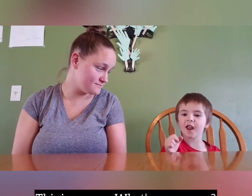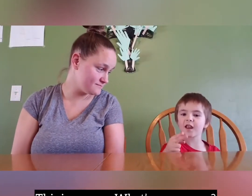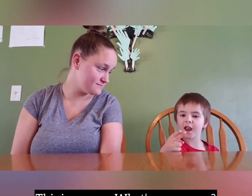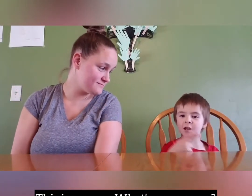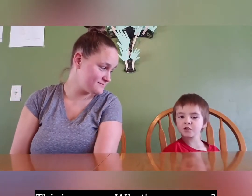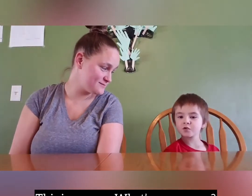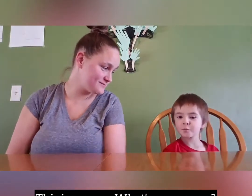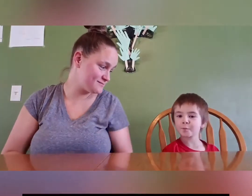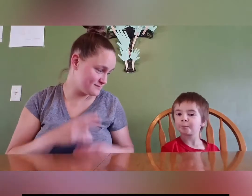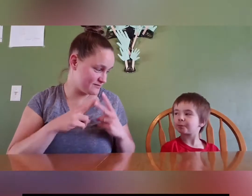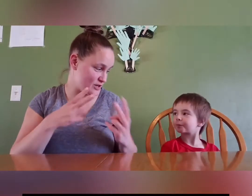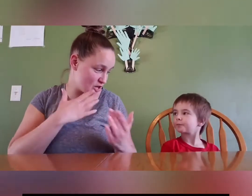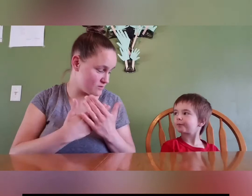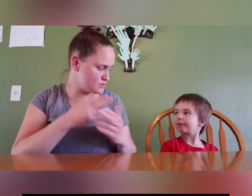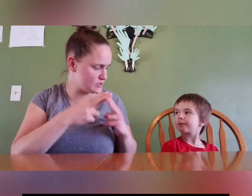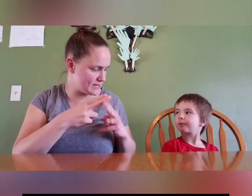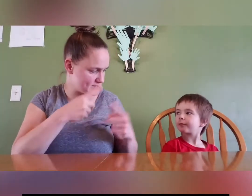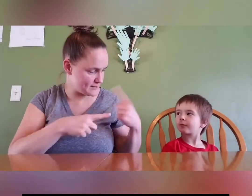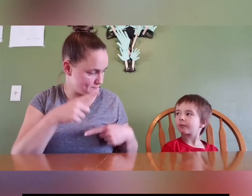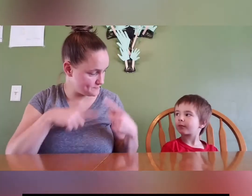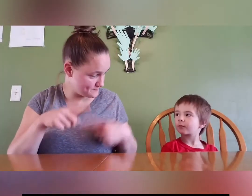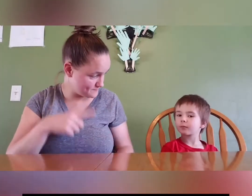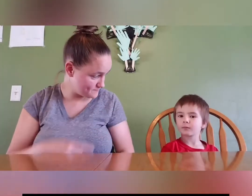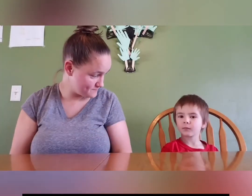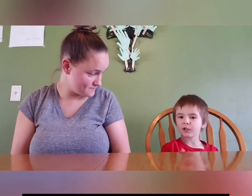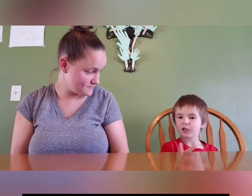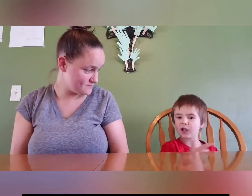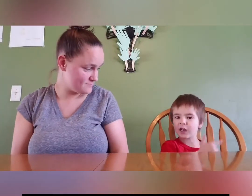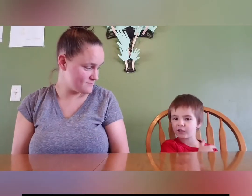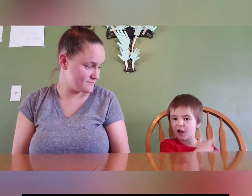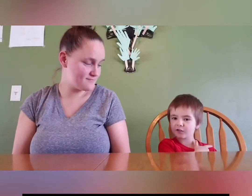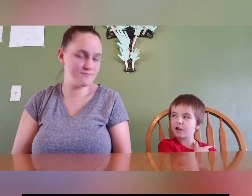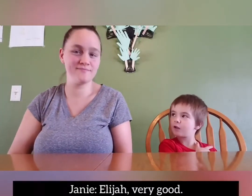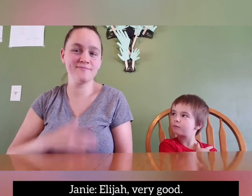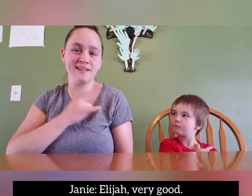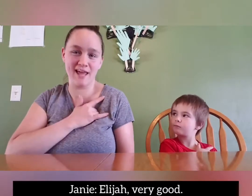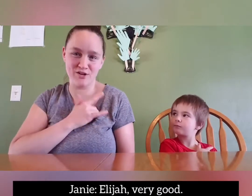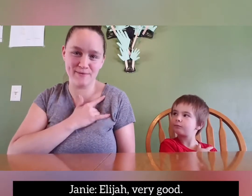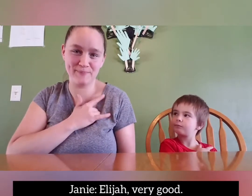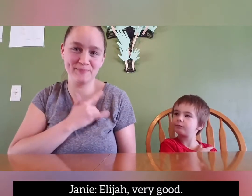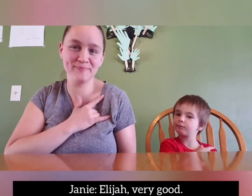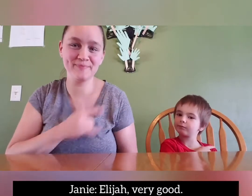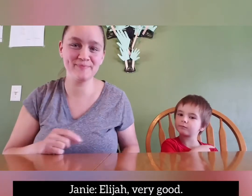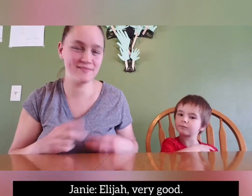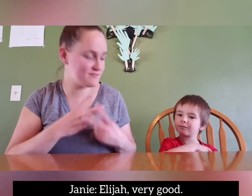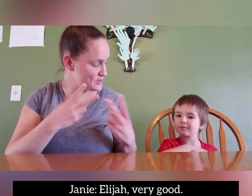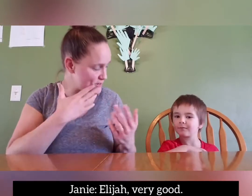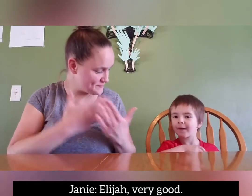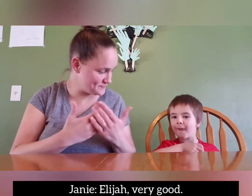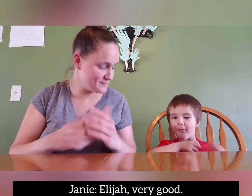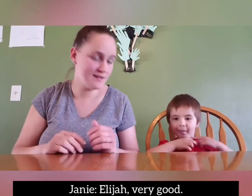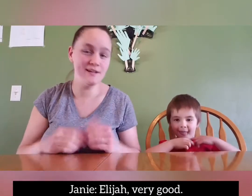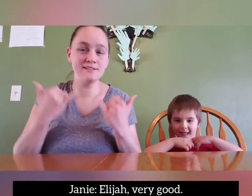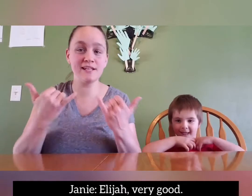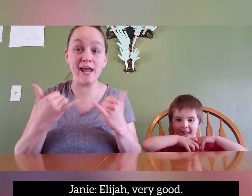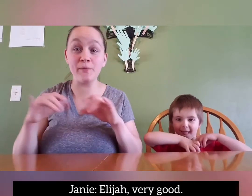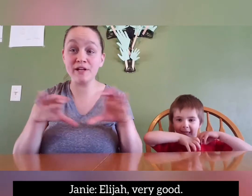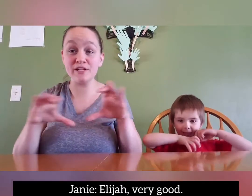E-L-I-J-A-H. Very good. What's your name, son? Elijah. Elijah. Very good. Today we're going to do